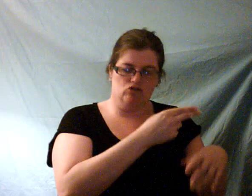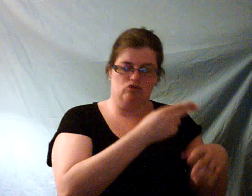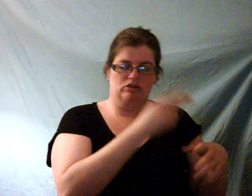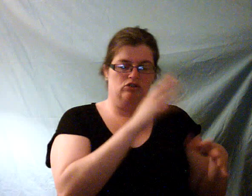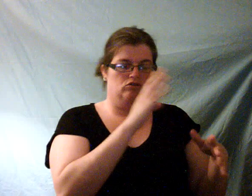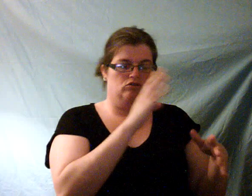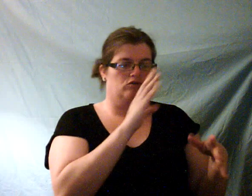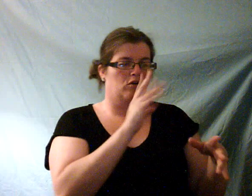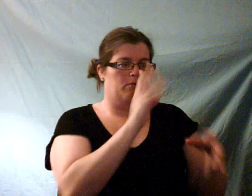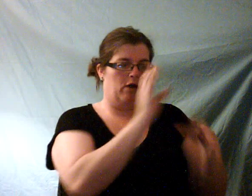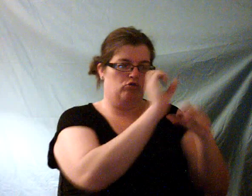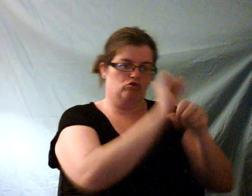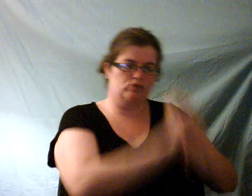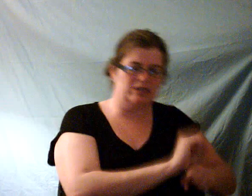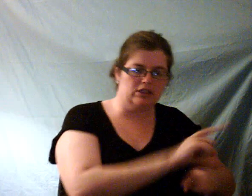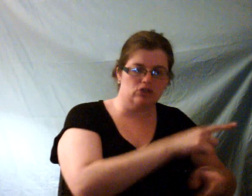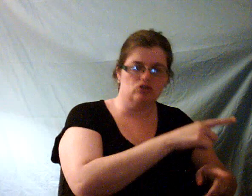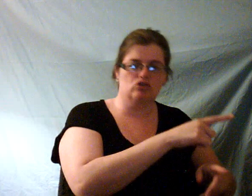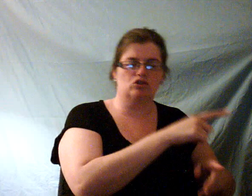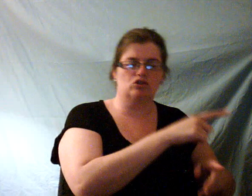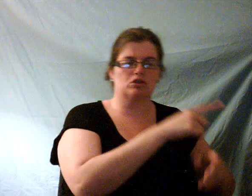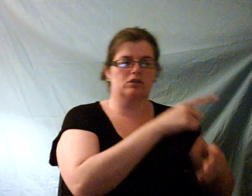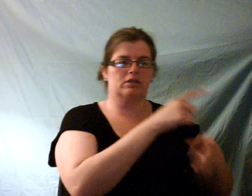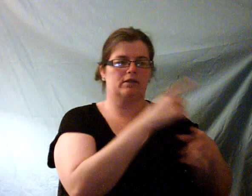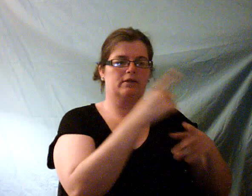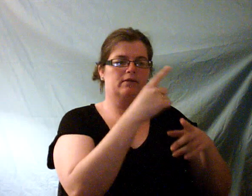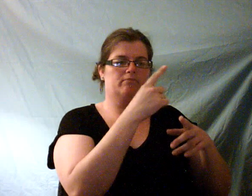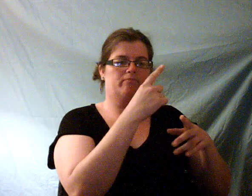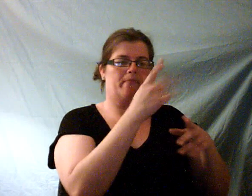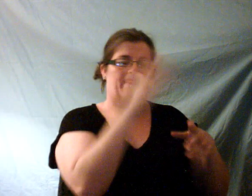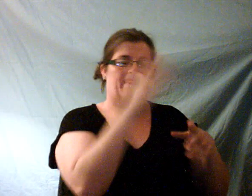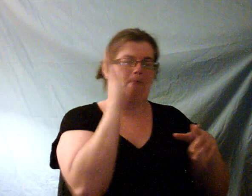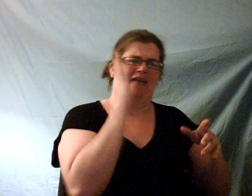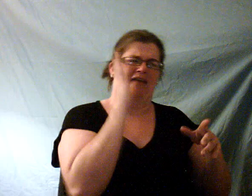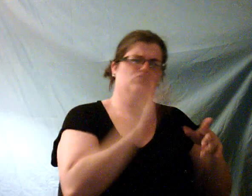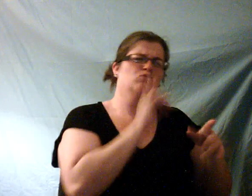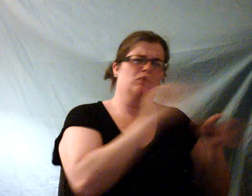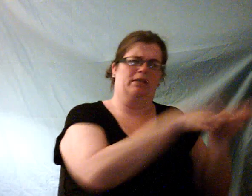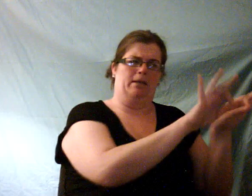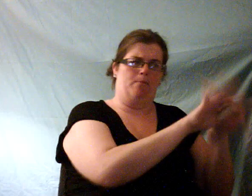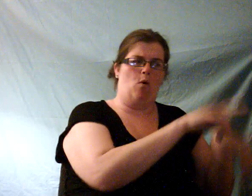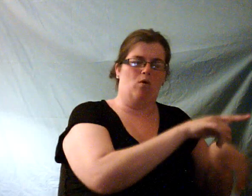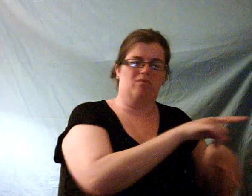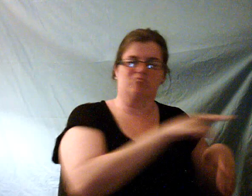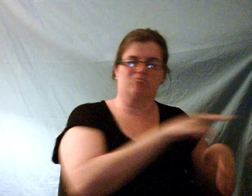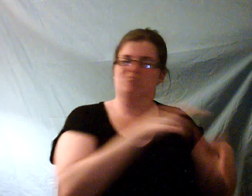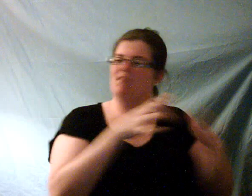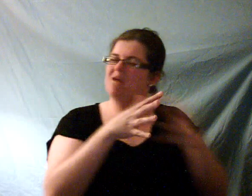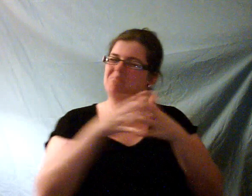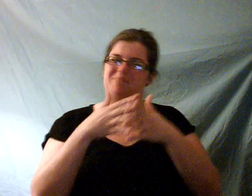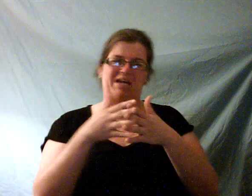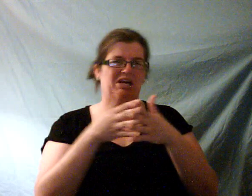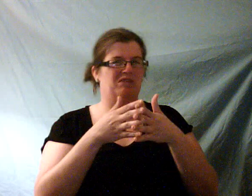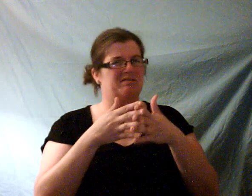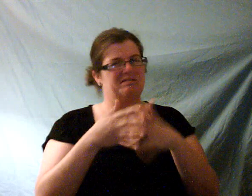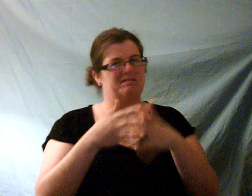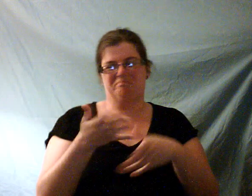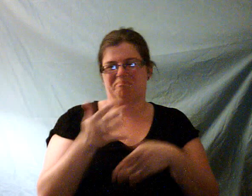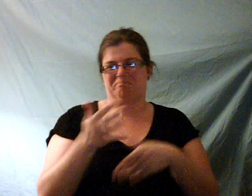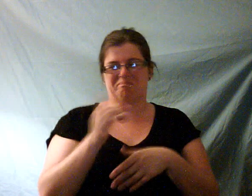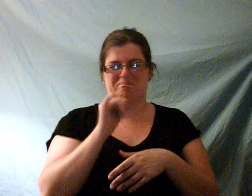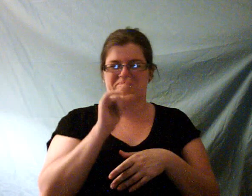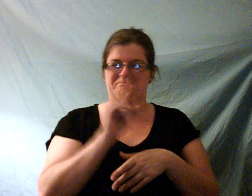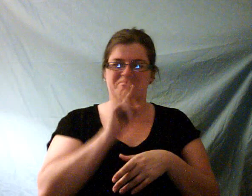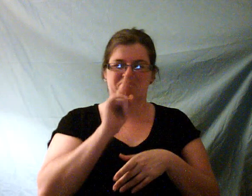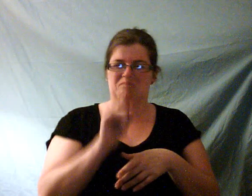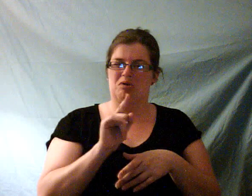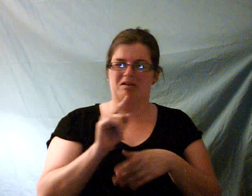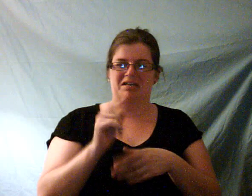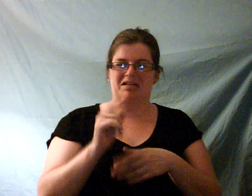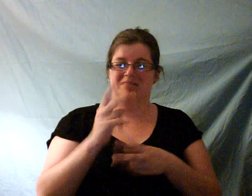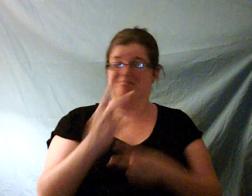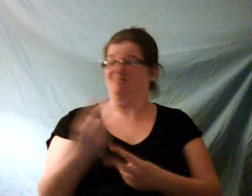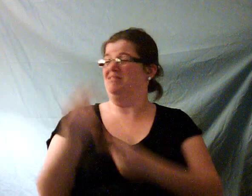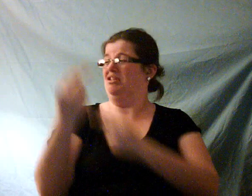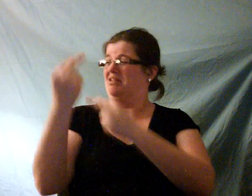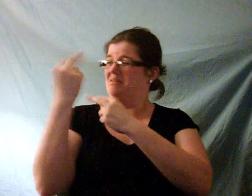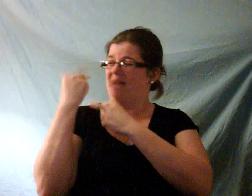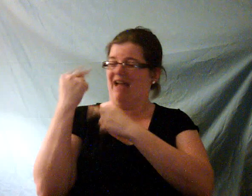tradition. The past to them is extremely important. Americans tend not to hold on to the past so much. We often talk about